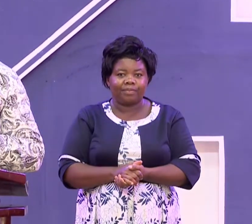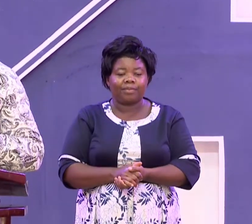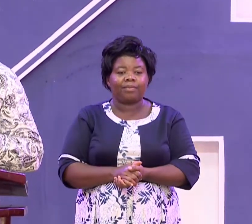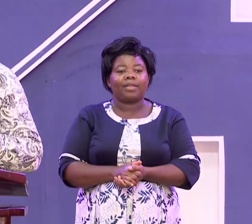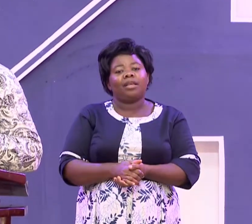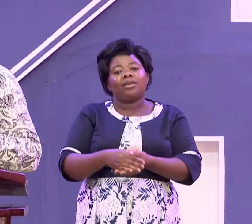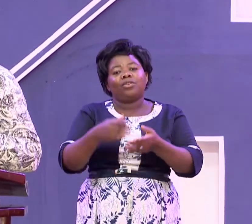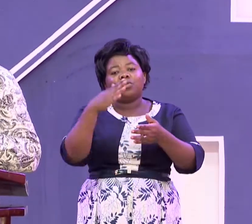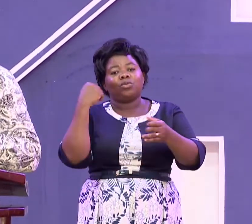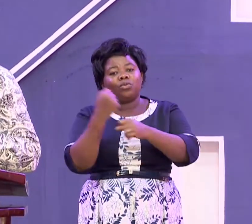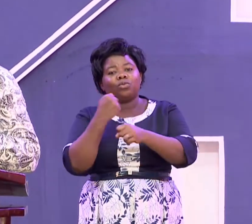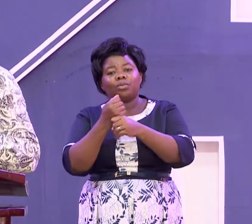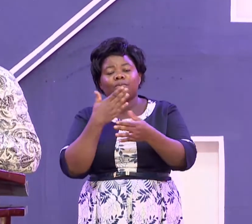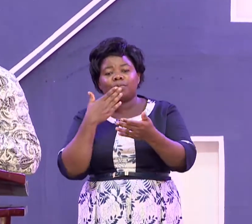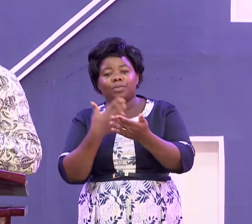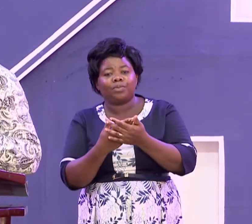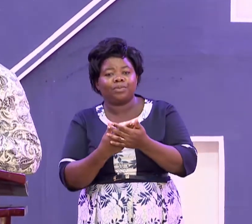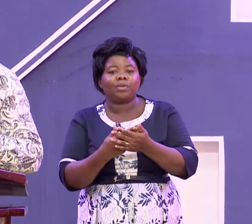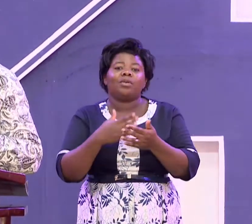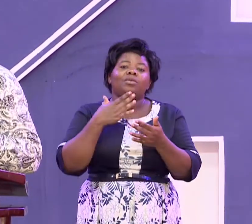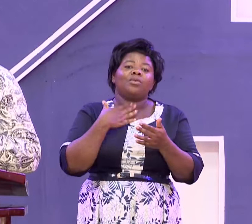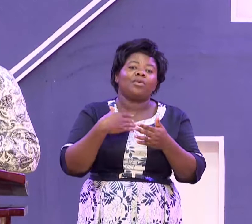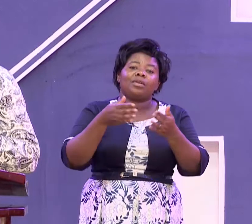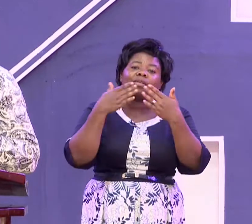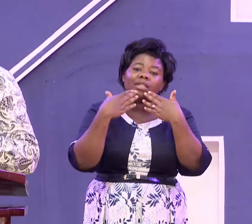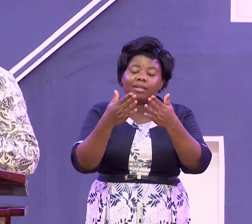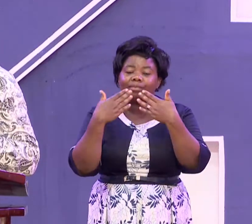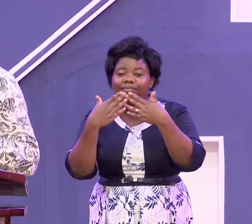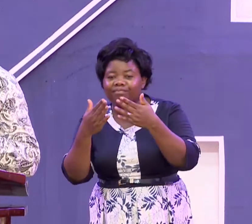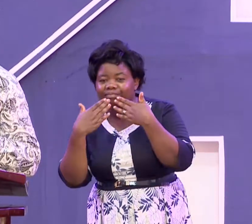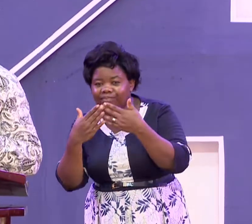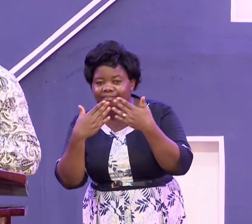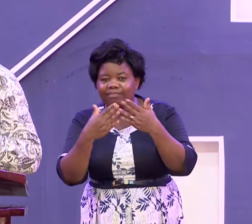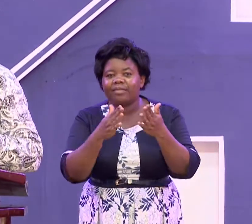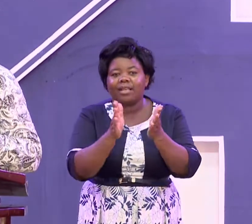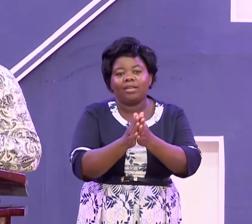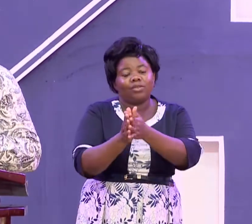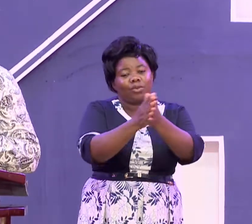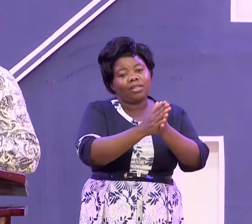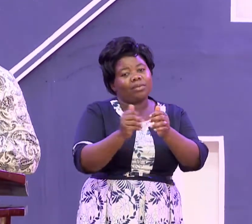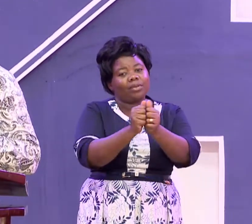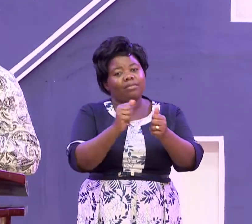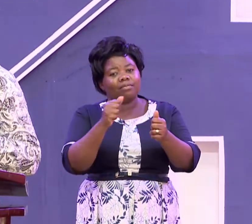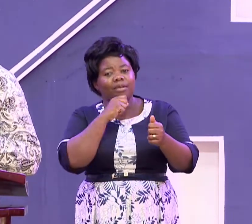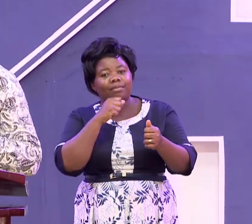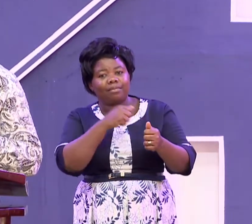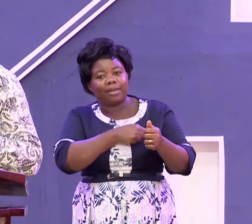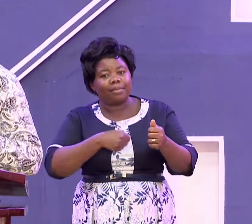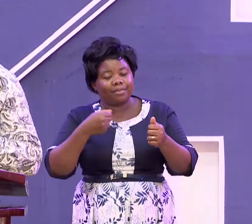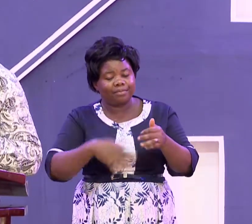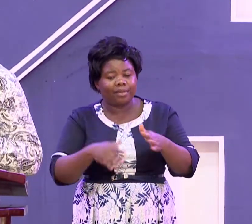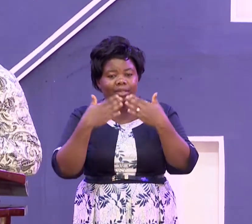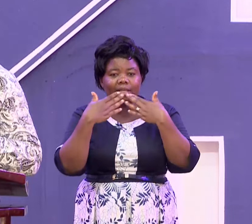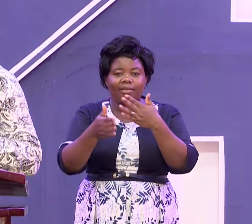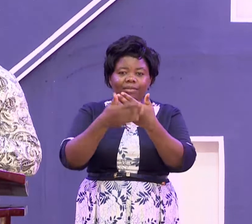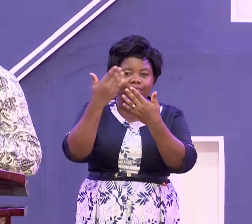you do us a lot of good. We want to thank you together with